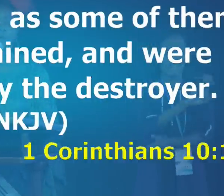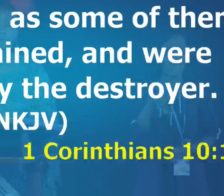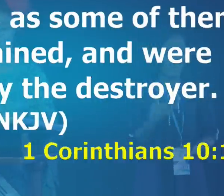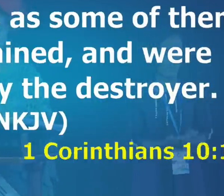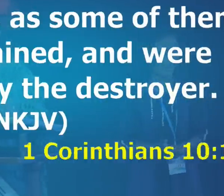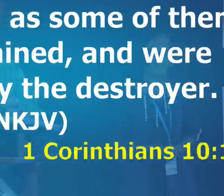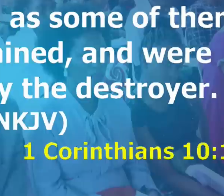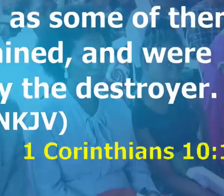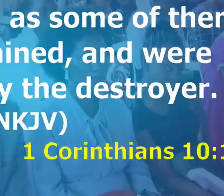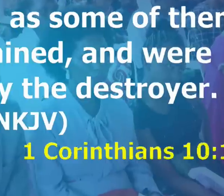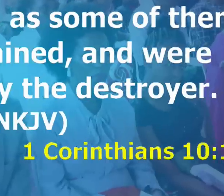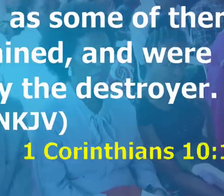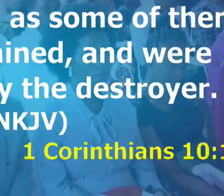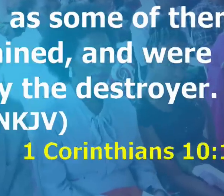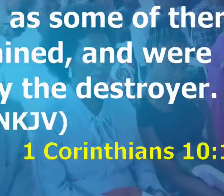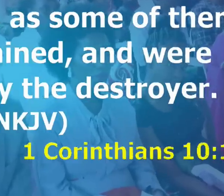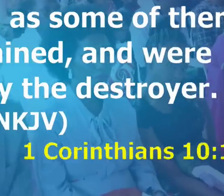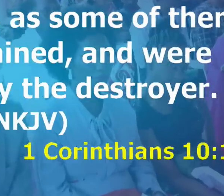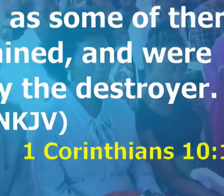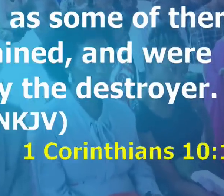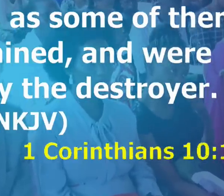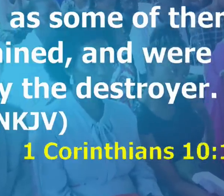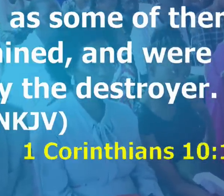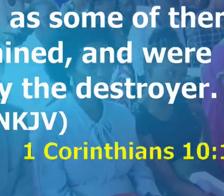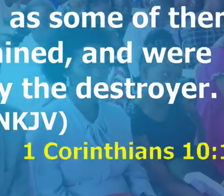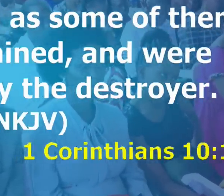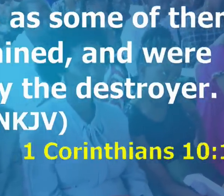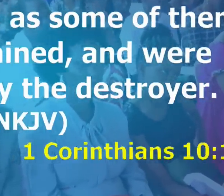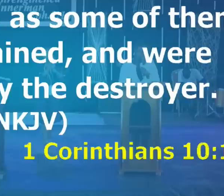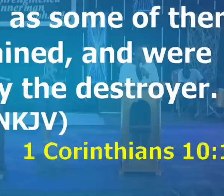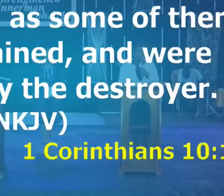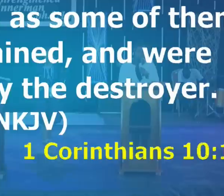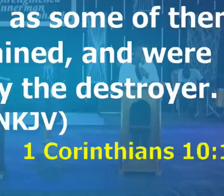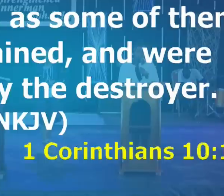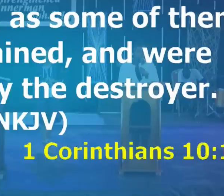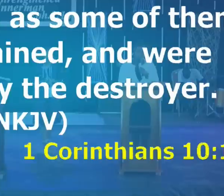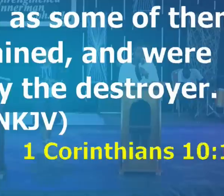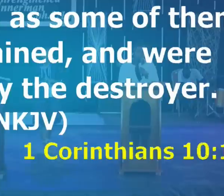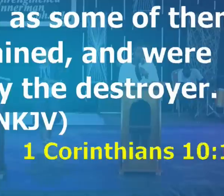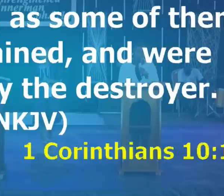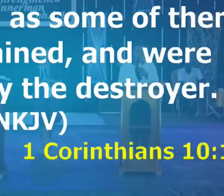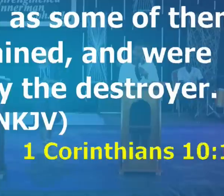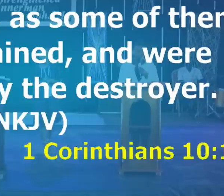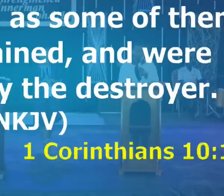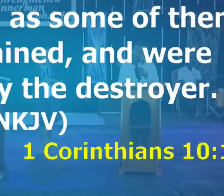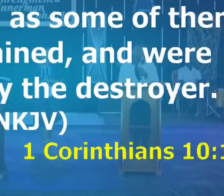Bakolinsa ekisooka essula ey'ekkumi okuva ku nnyo olusooka. Amina.